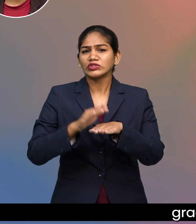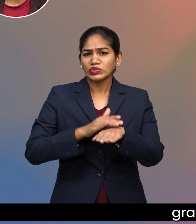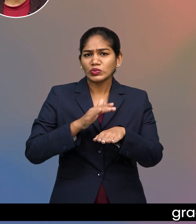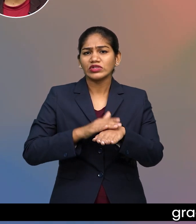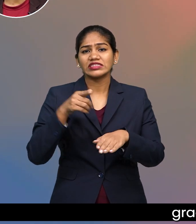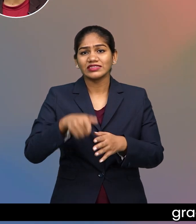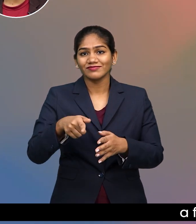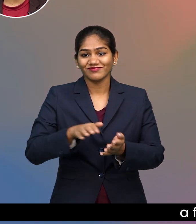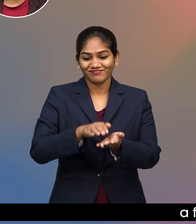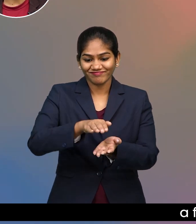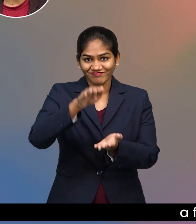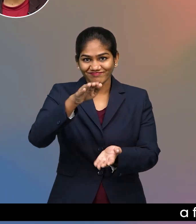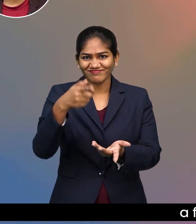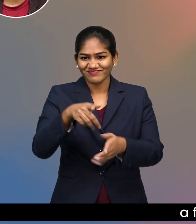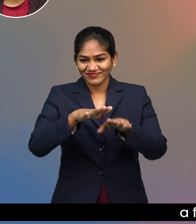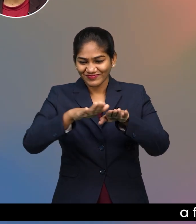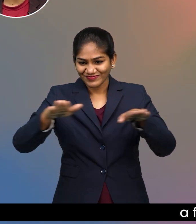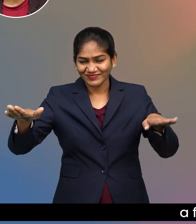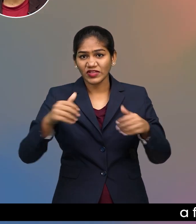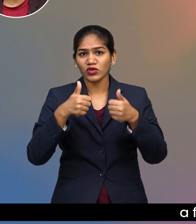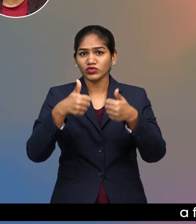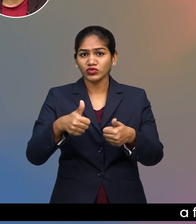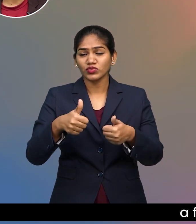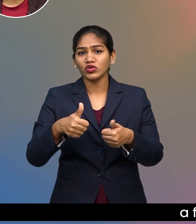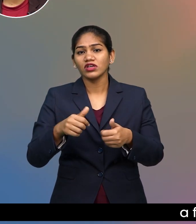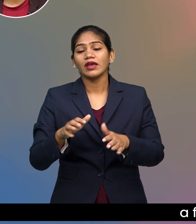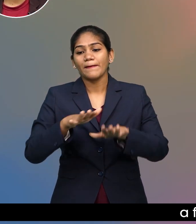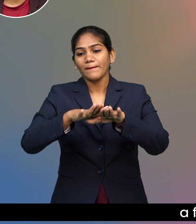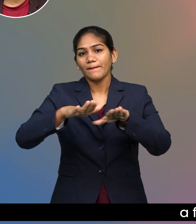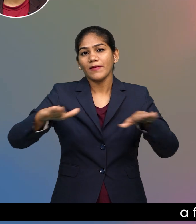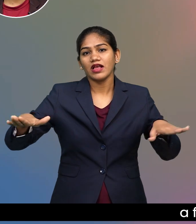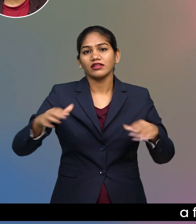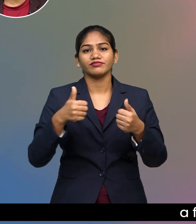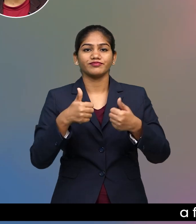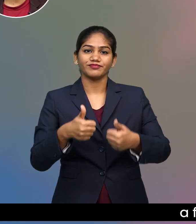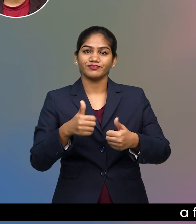Gradually building up a fertile flood plain.